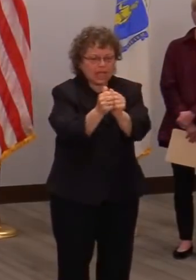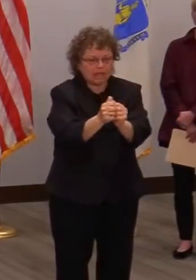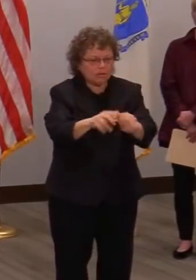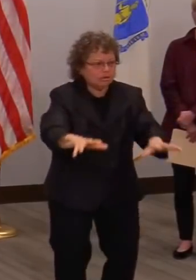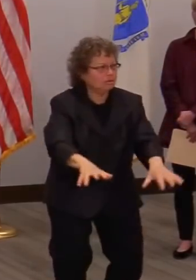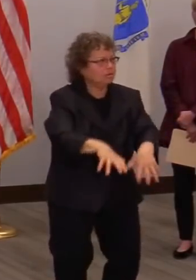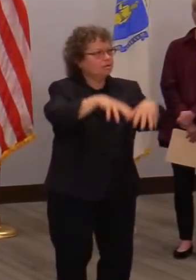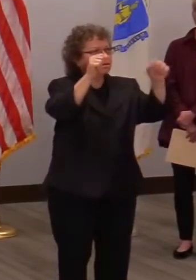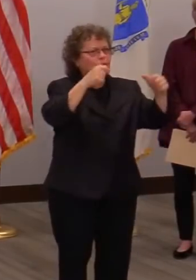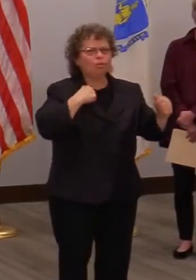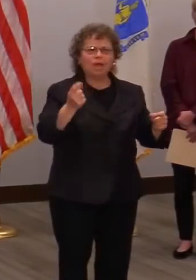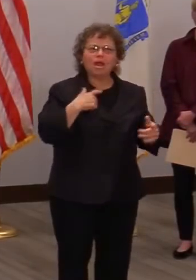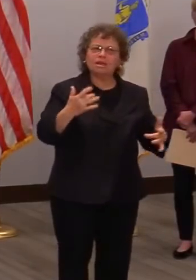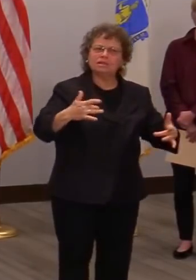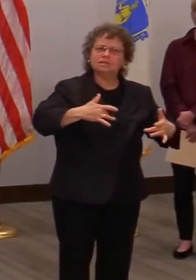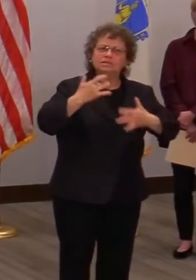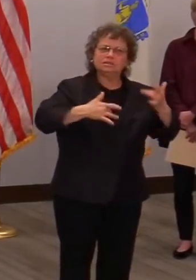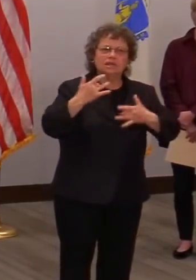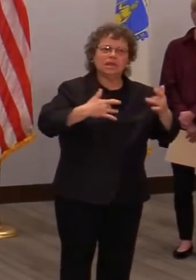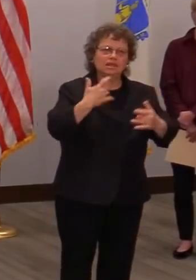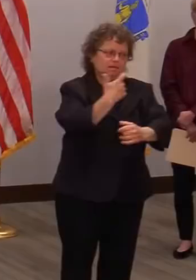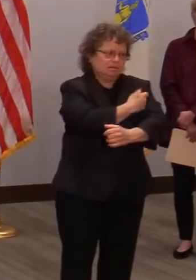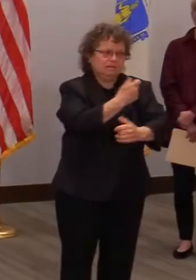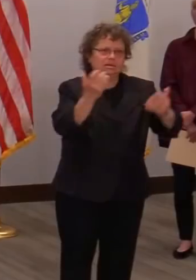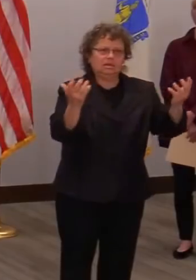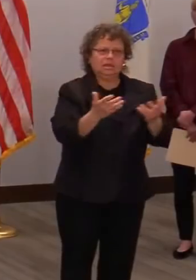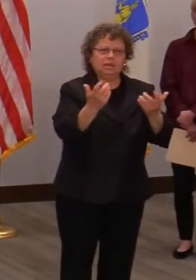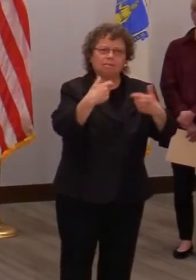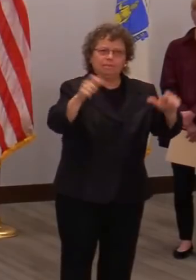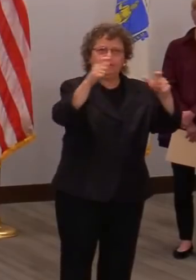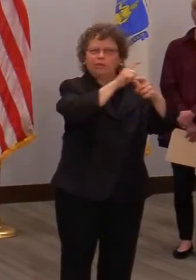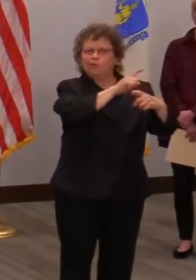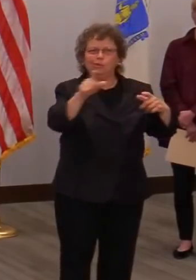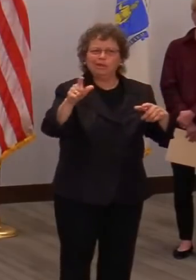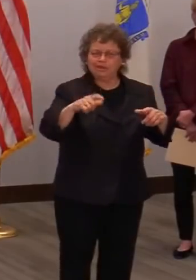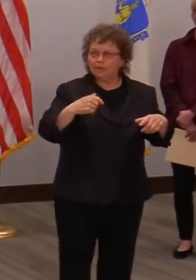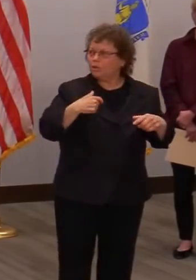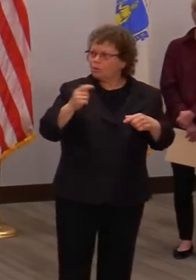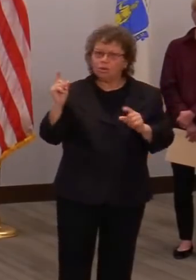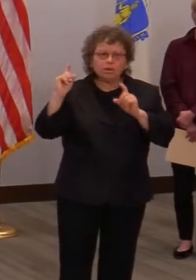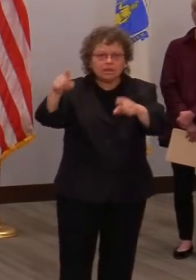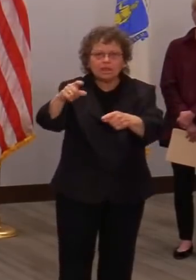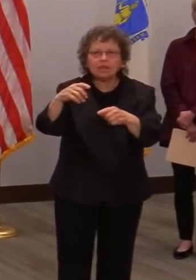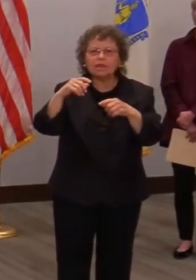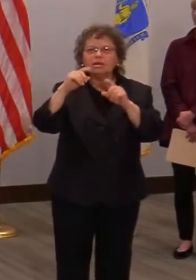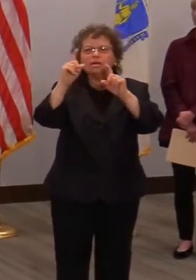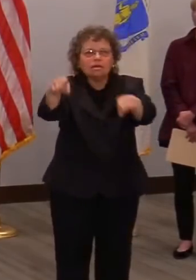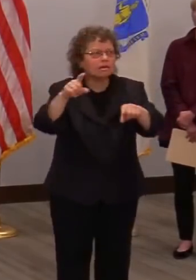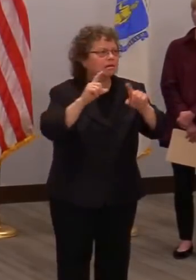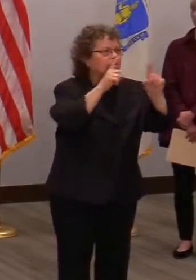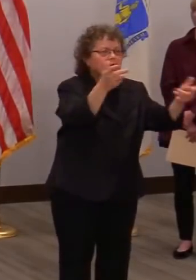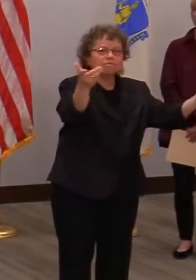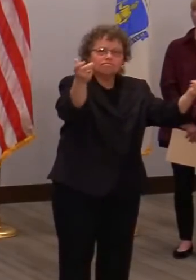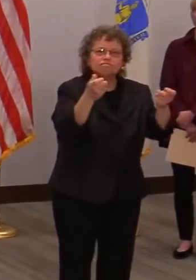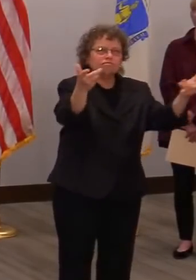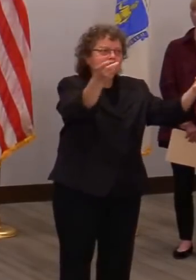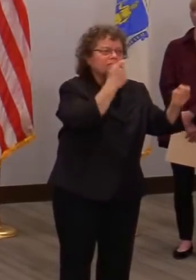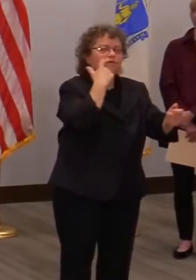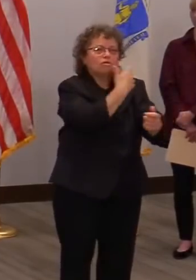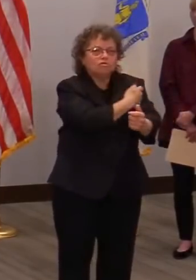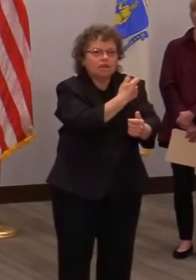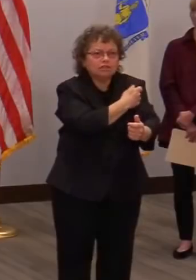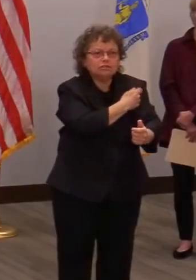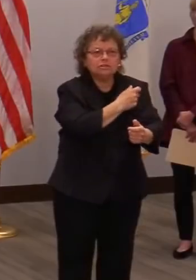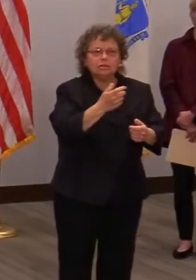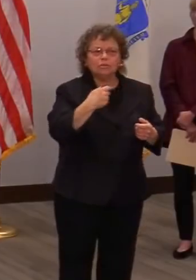colleague Laurie DePina, who's here, who's my site director, we've been out, folks are registering, that we're able to, when parents are coming in or